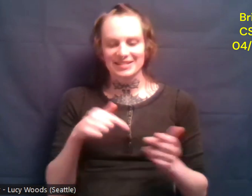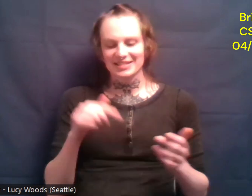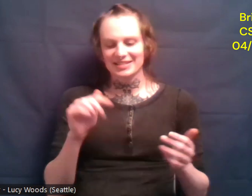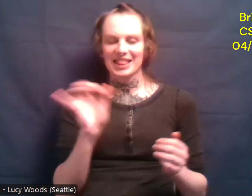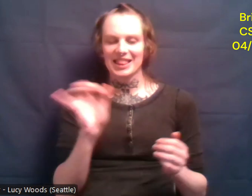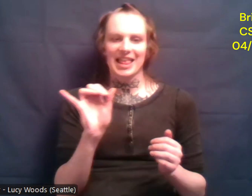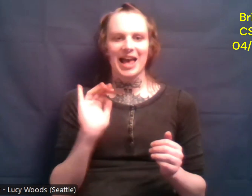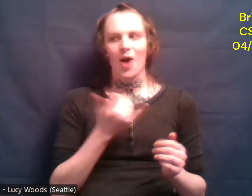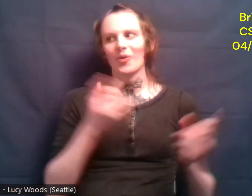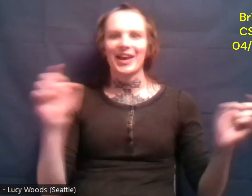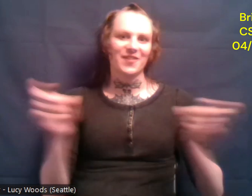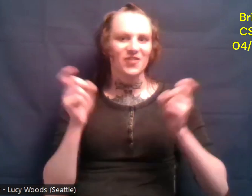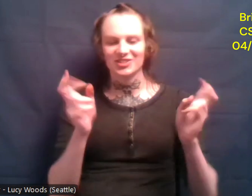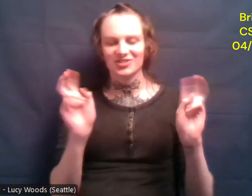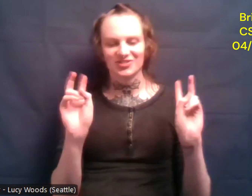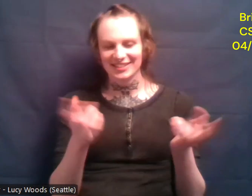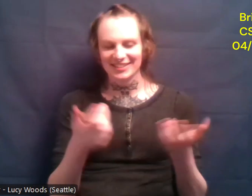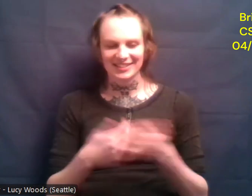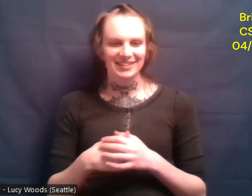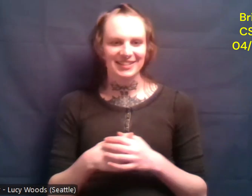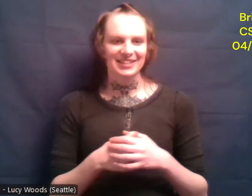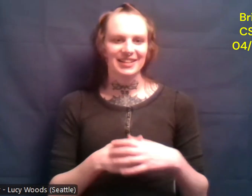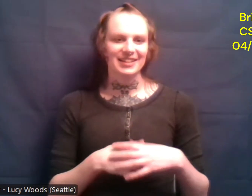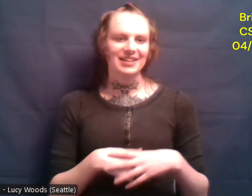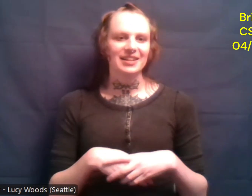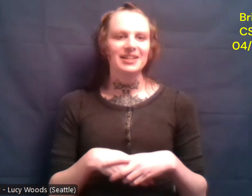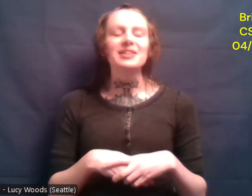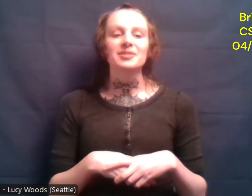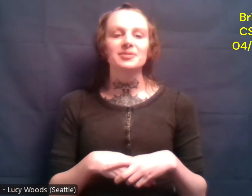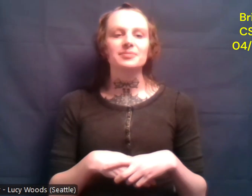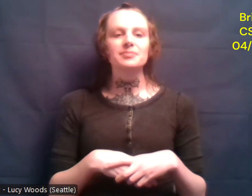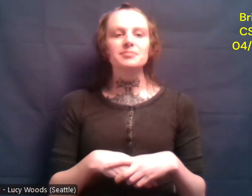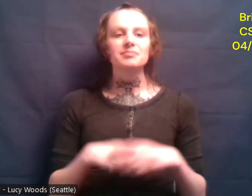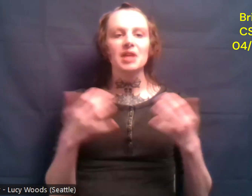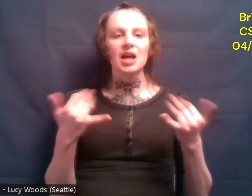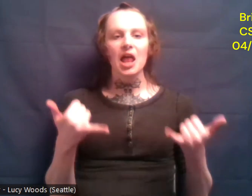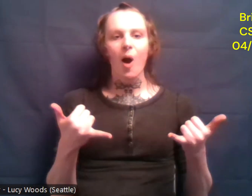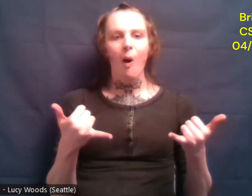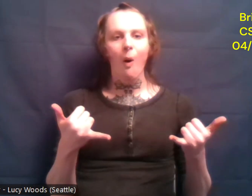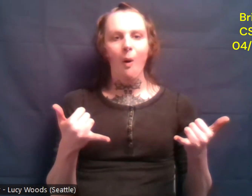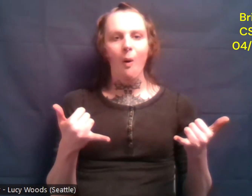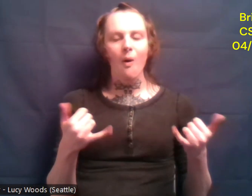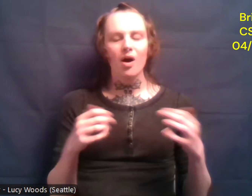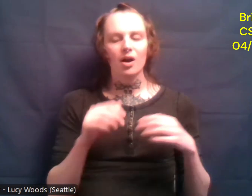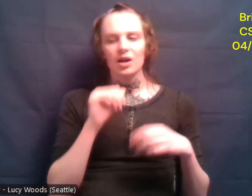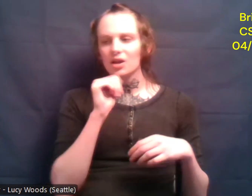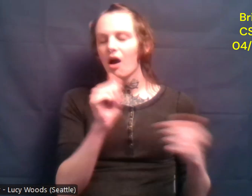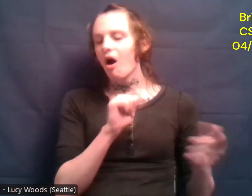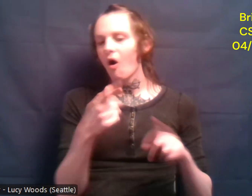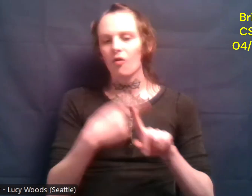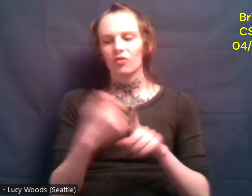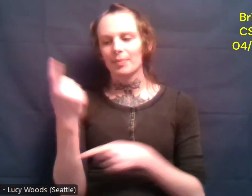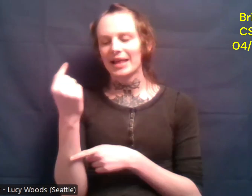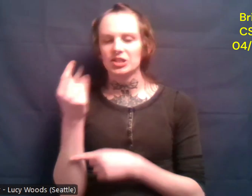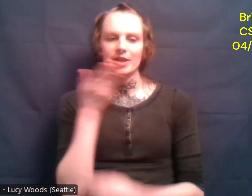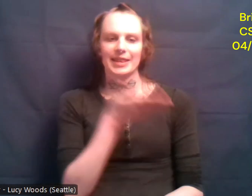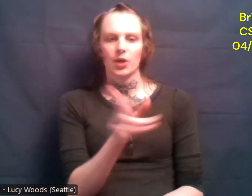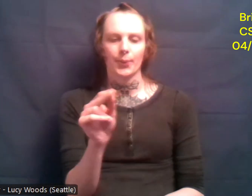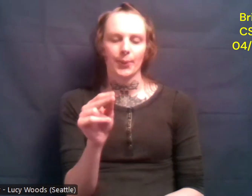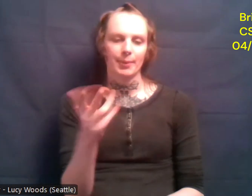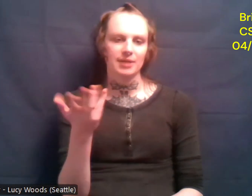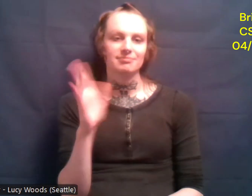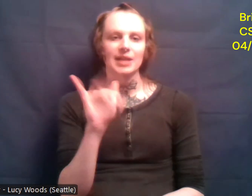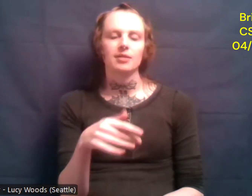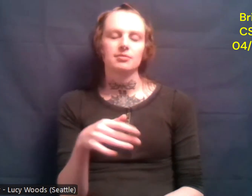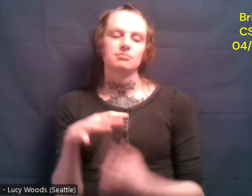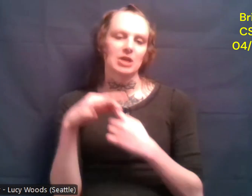didn't realize it. And not all of them from last year were there, but yeah. And so that was just really special. It was